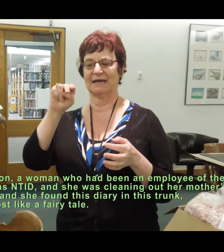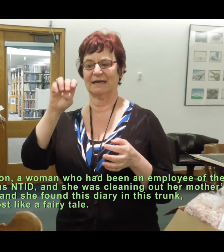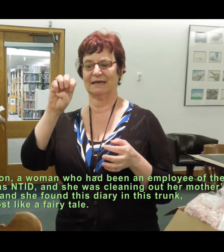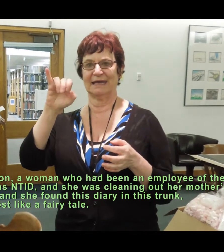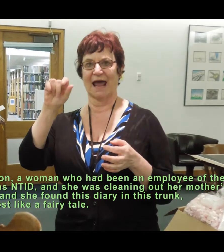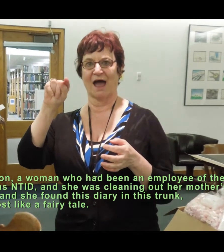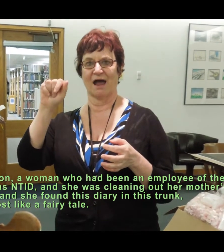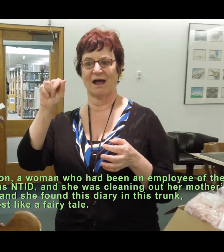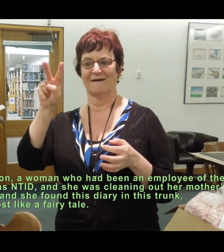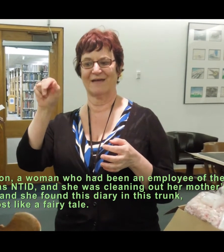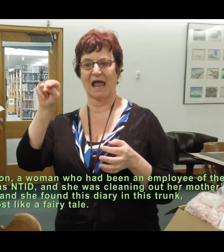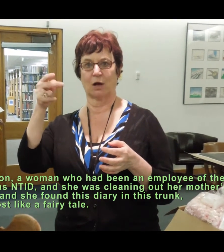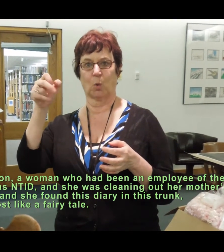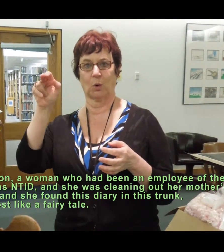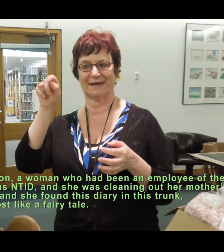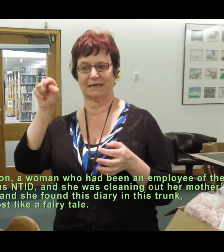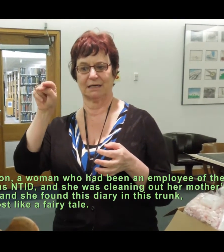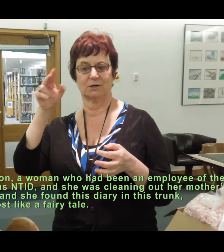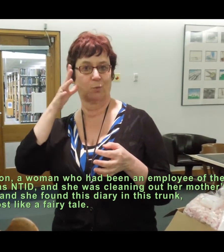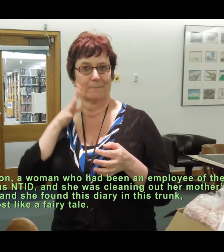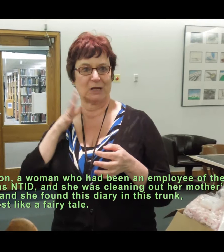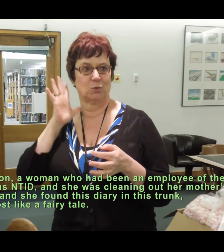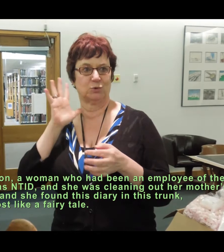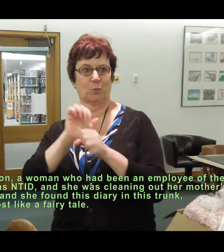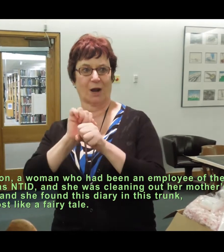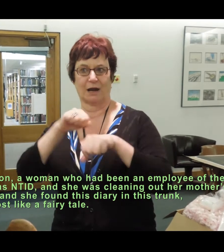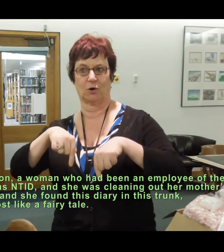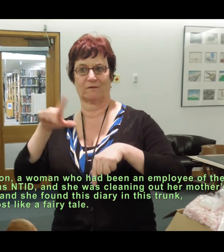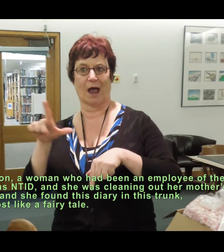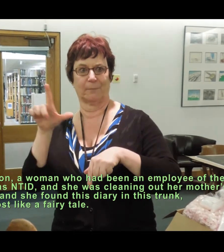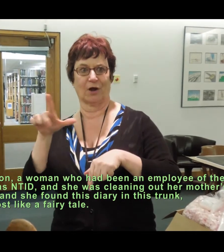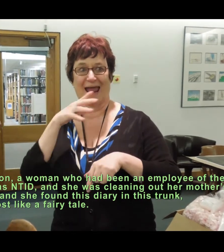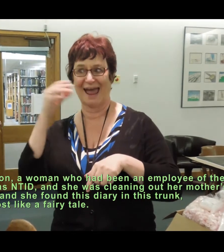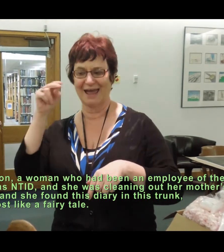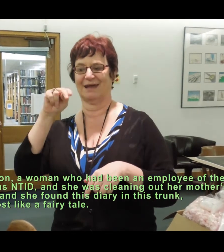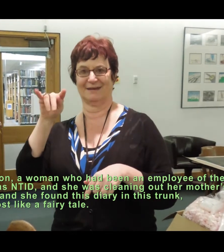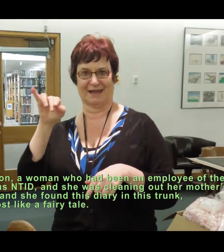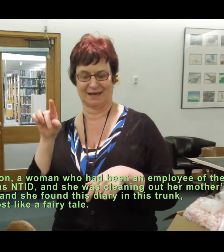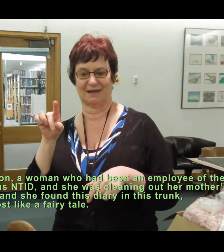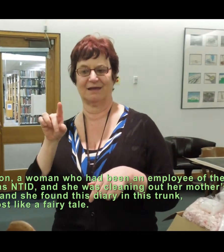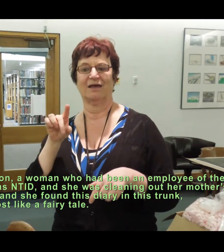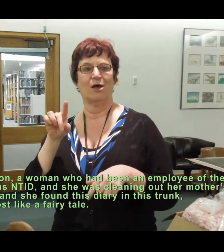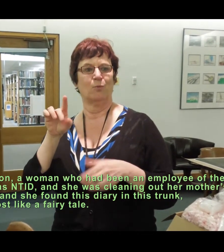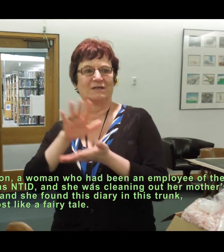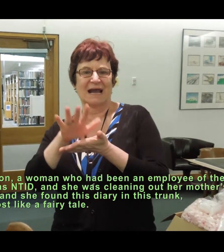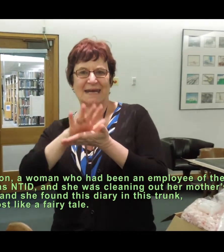And Anita Van Horton, who was a woman who used to be an employee here in the library, as well as NTID.